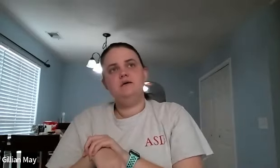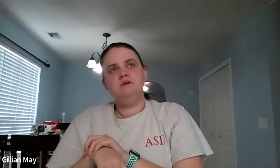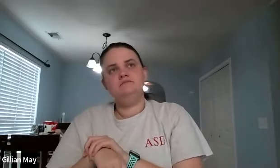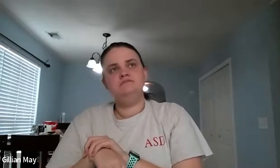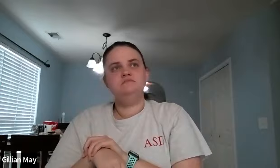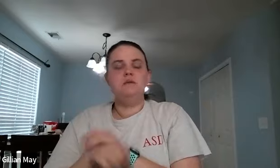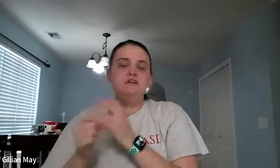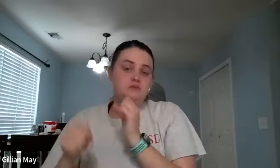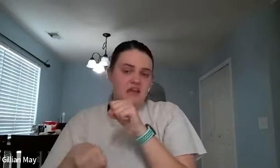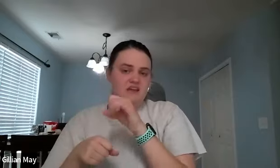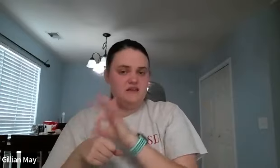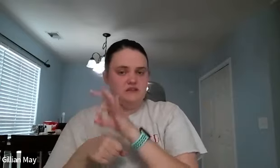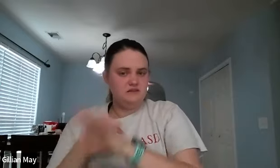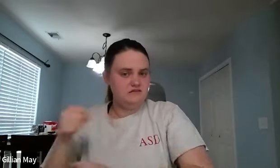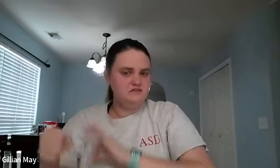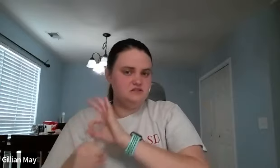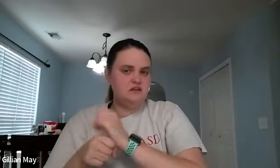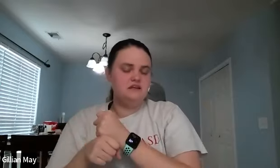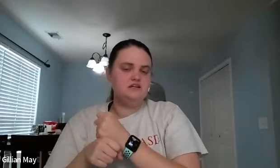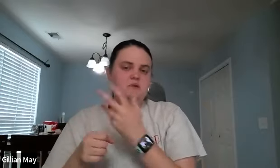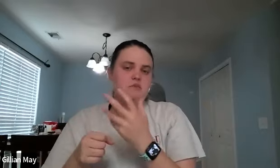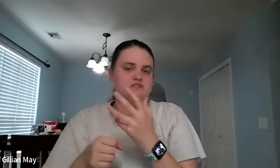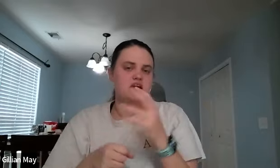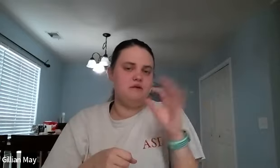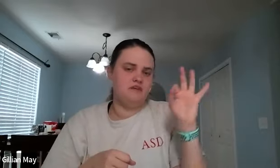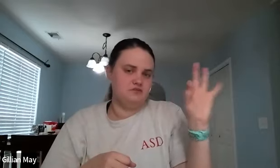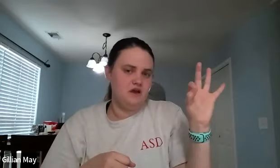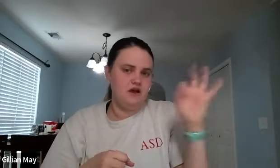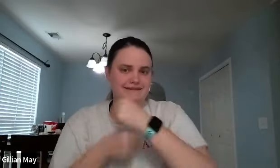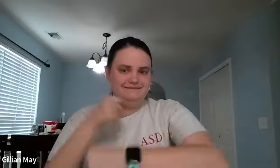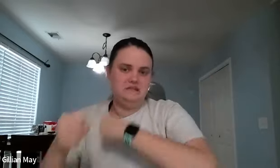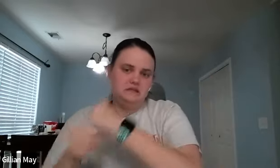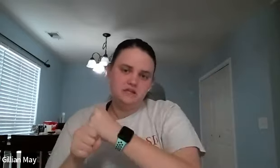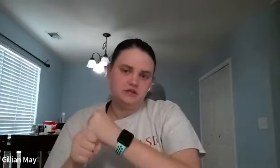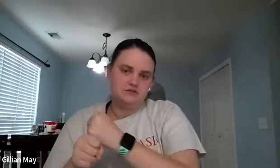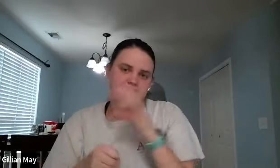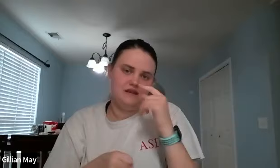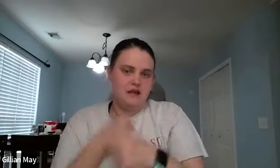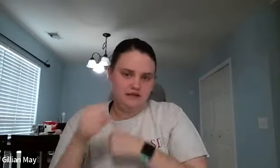I mean, you can, I think, do 9 years, but most of the time they do 9 years, 9